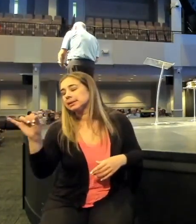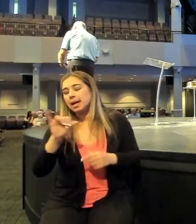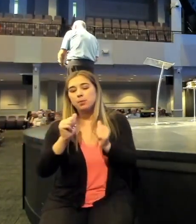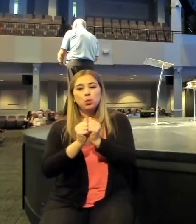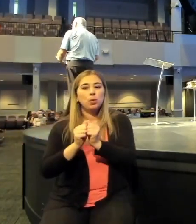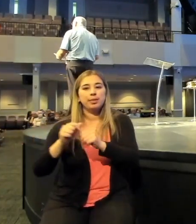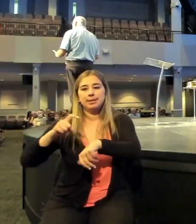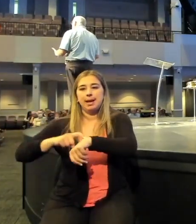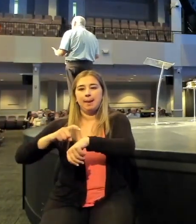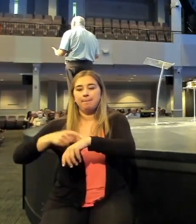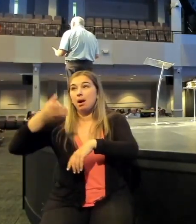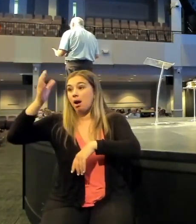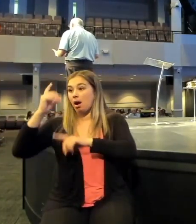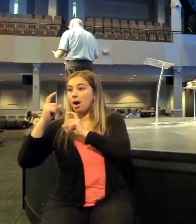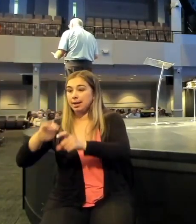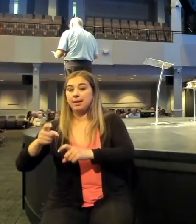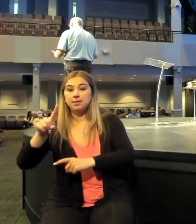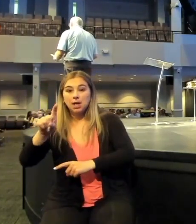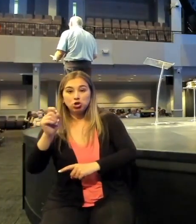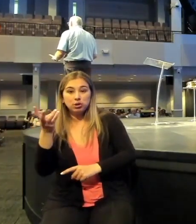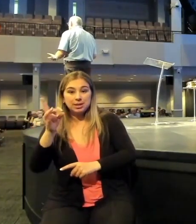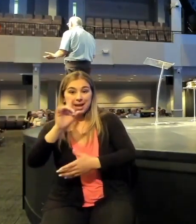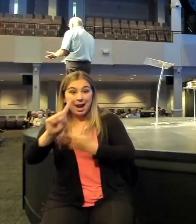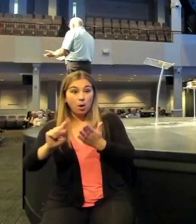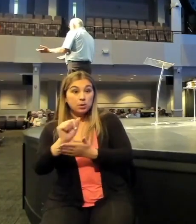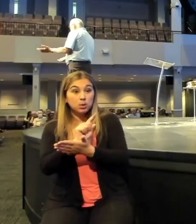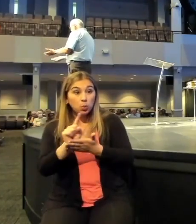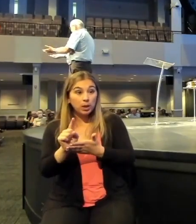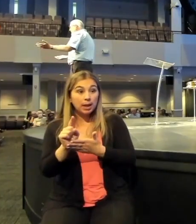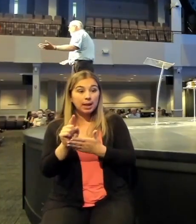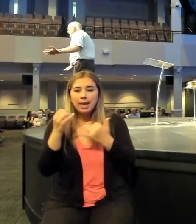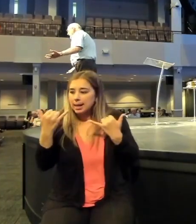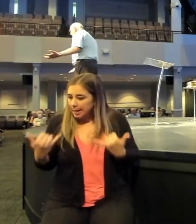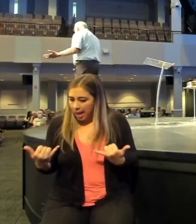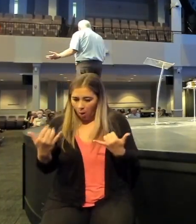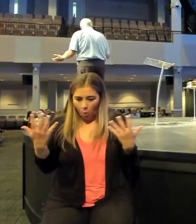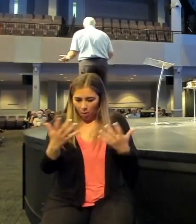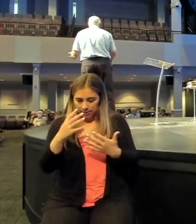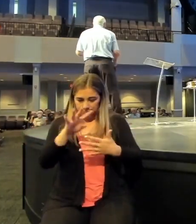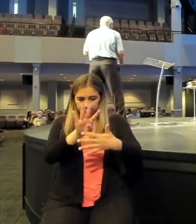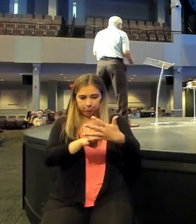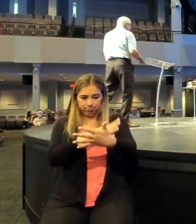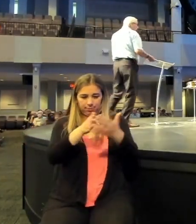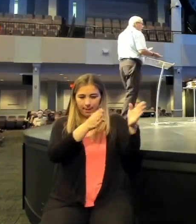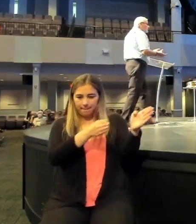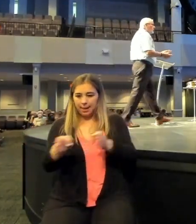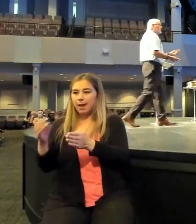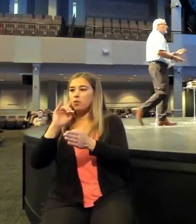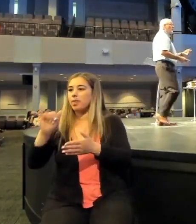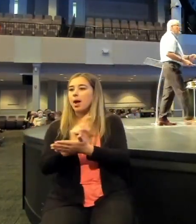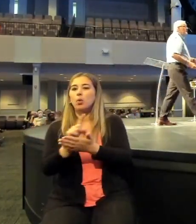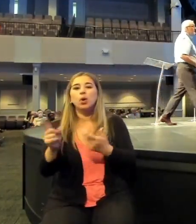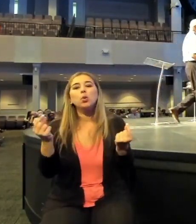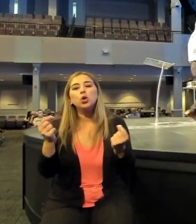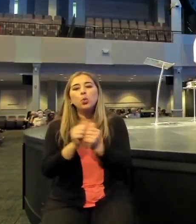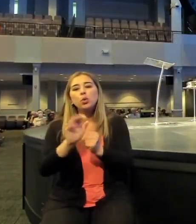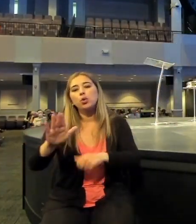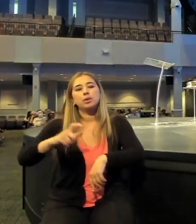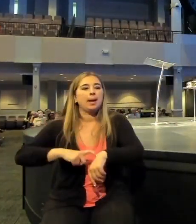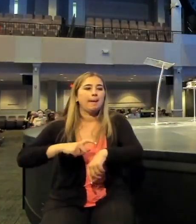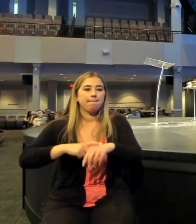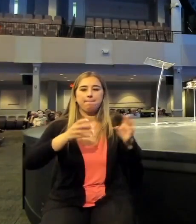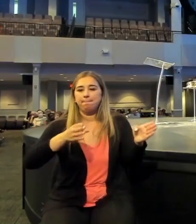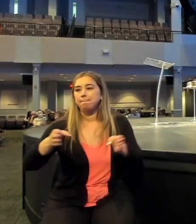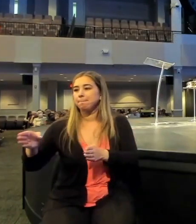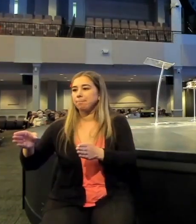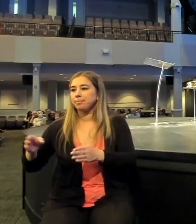gives you 168 hours a week, and he says, okay, now create the plan as to what you're going to do with